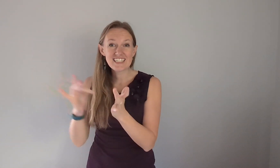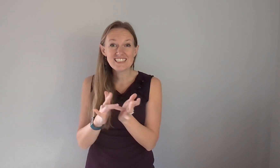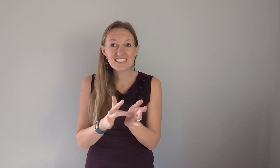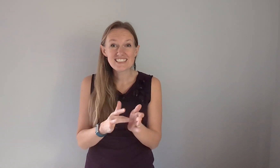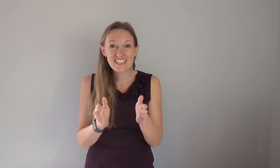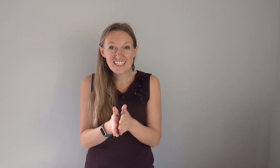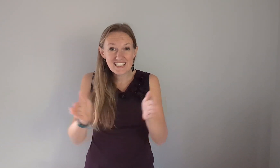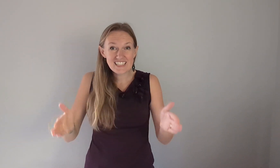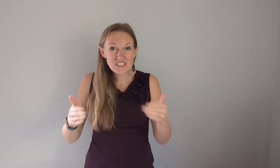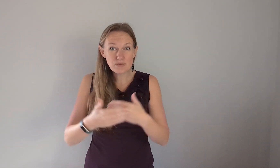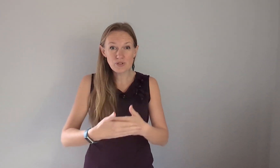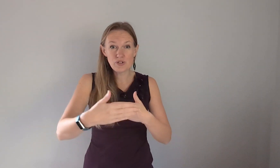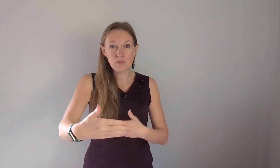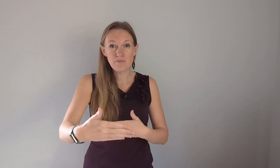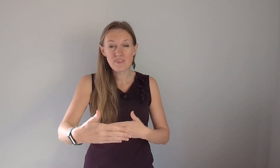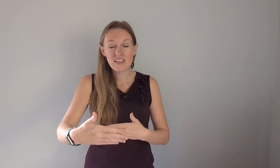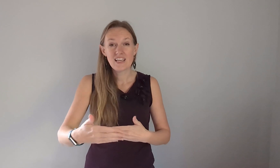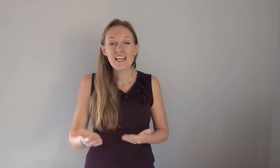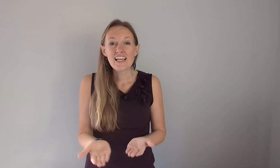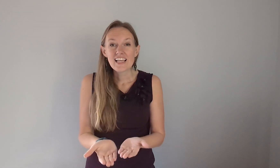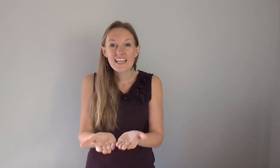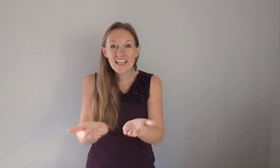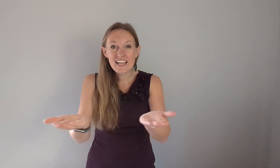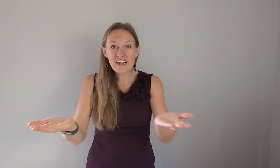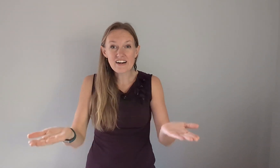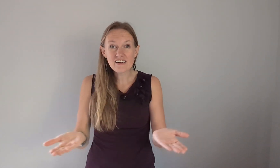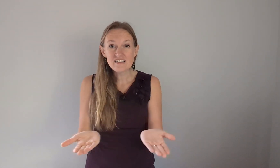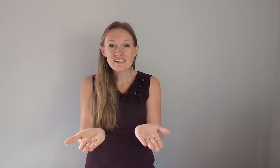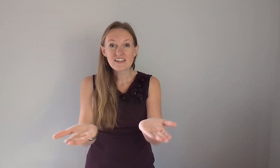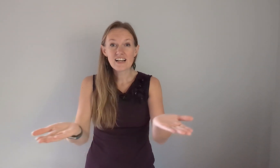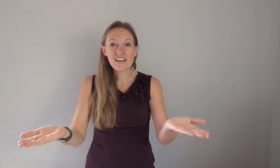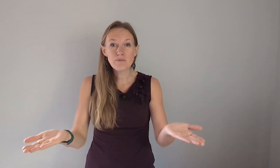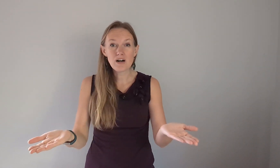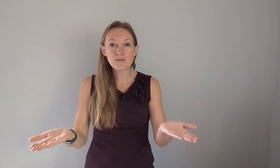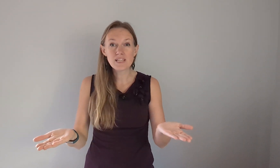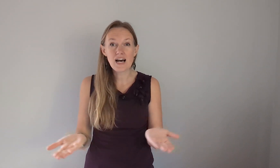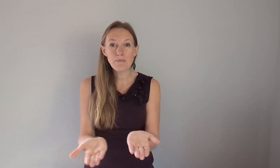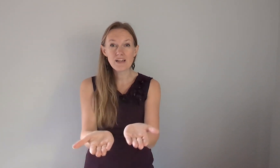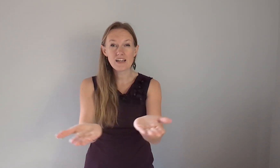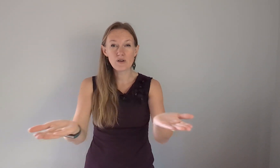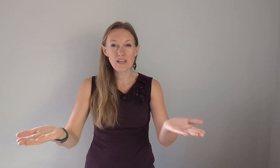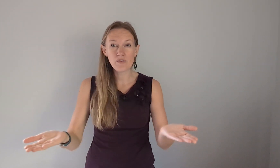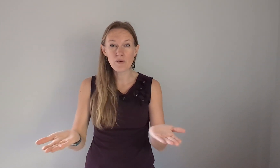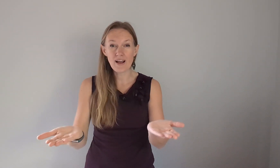Jesus is in this room here. Okay, palms up and kind of going out and